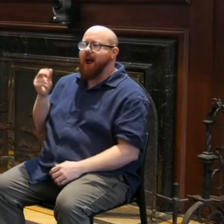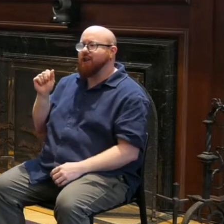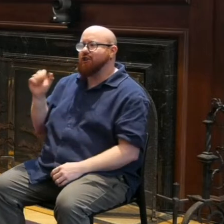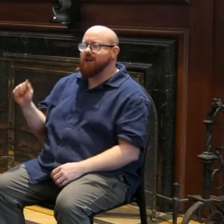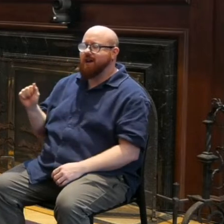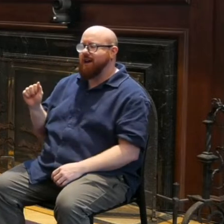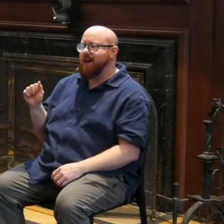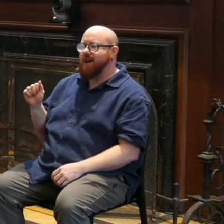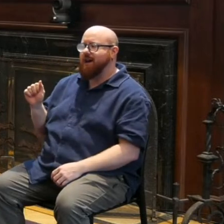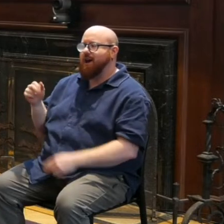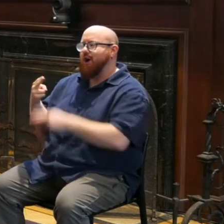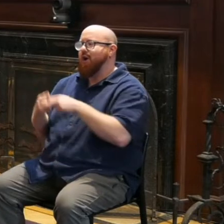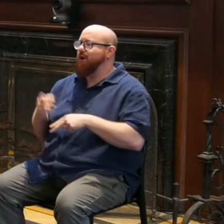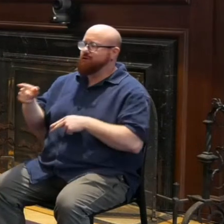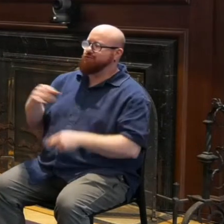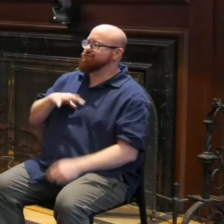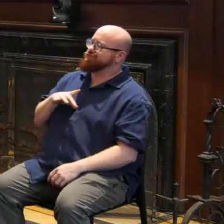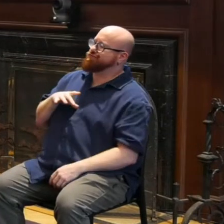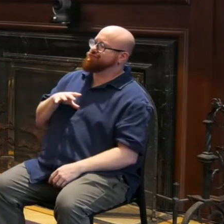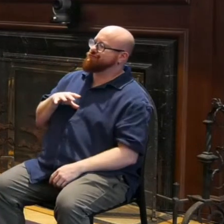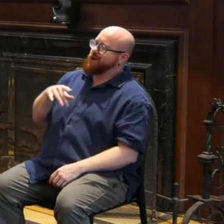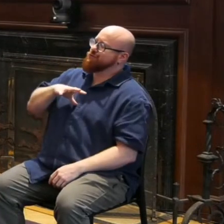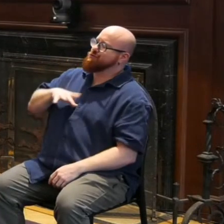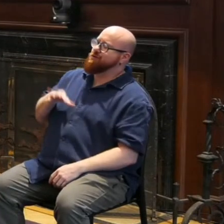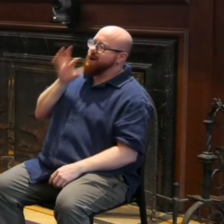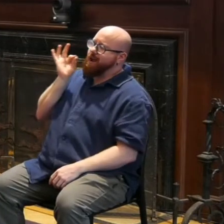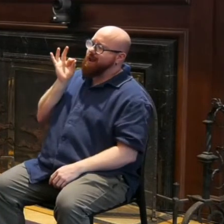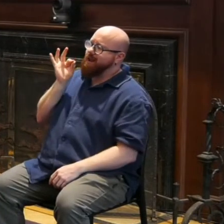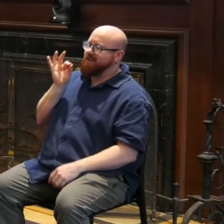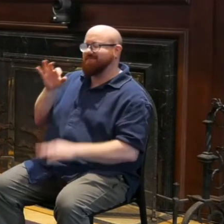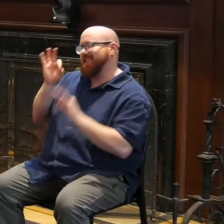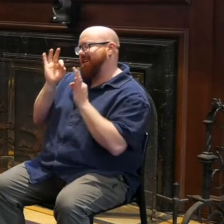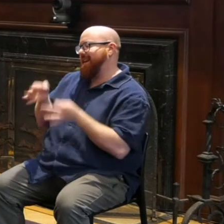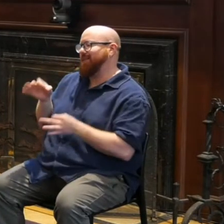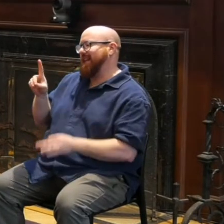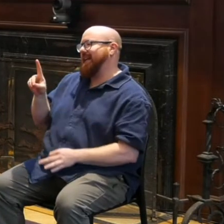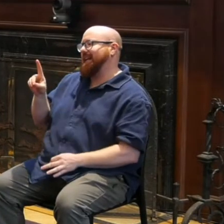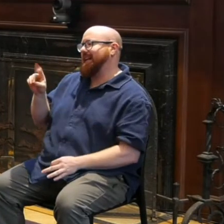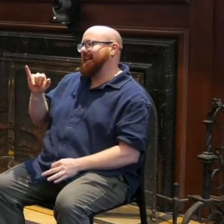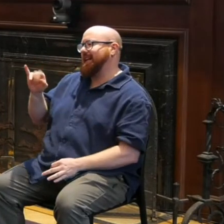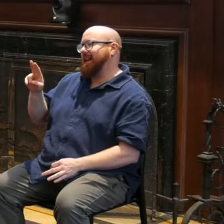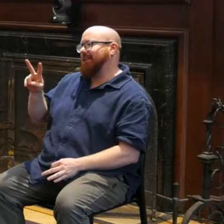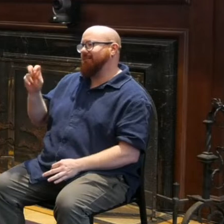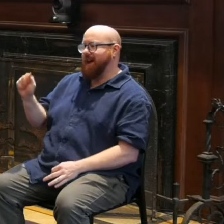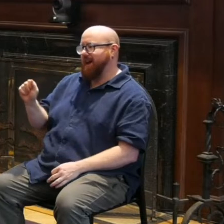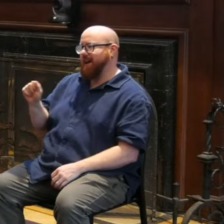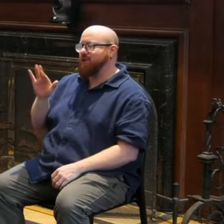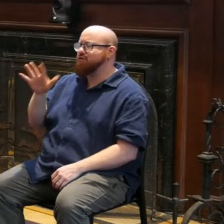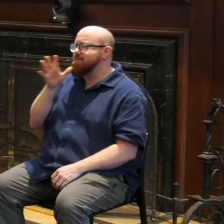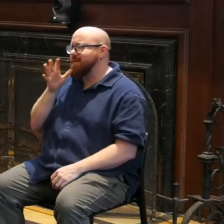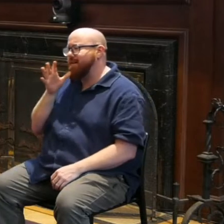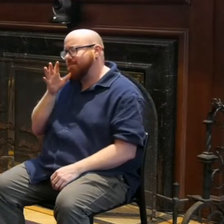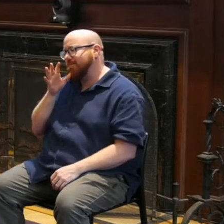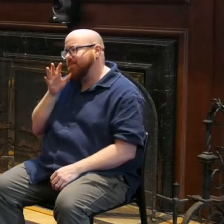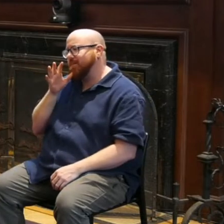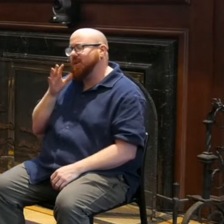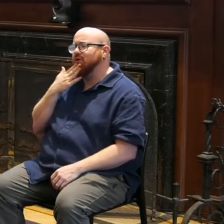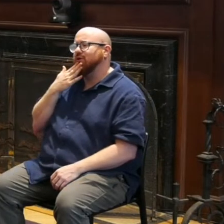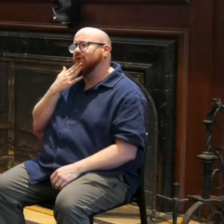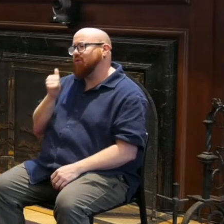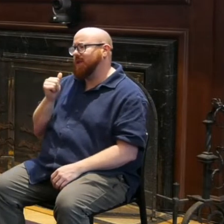cat. Definitely a diva, confides to Mika, your beloved mom. Sweet child of